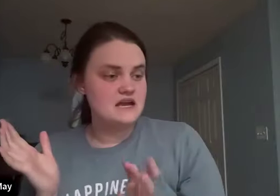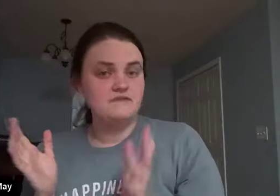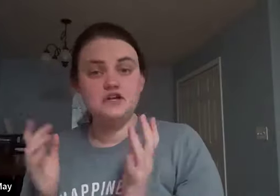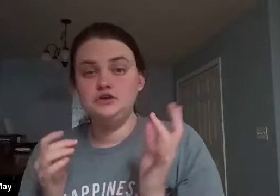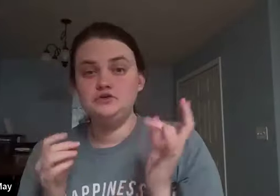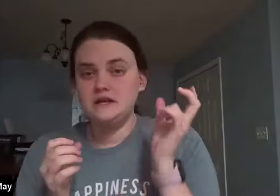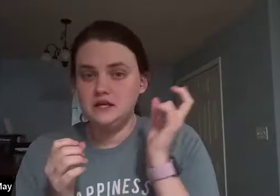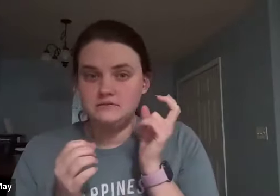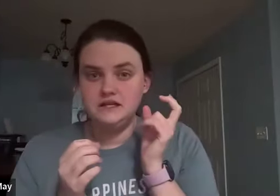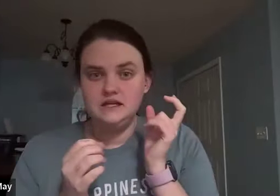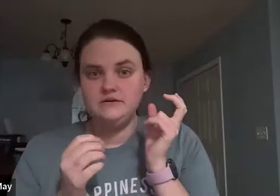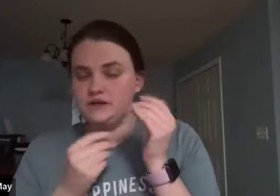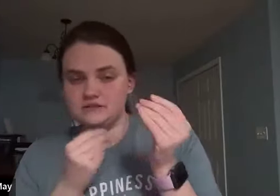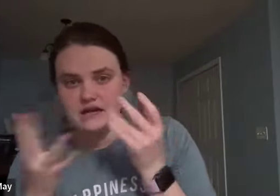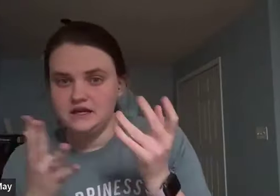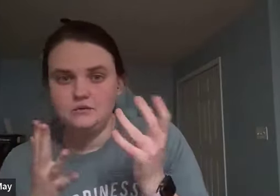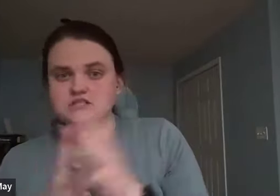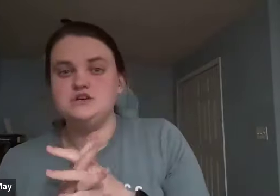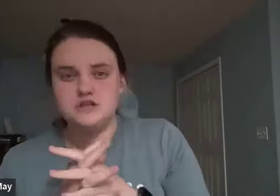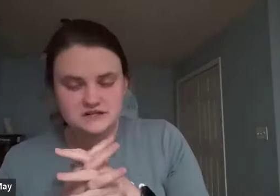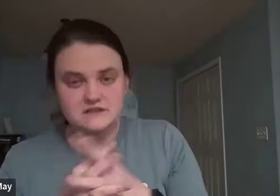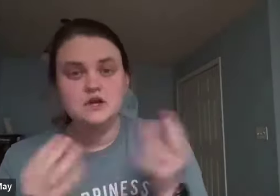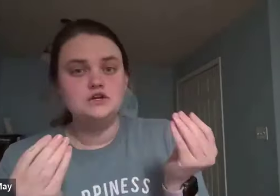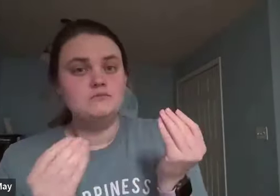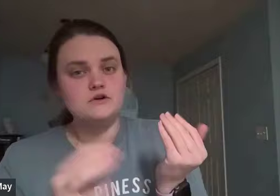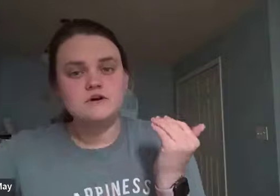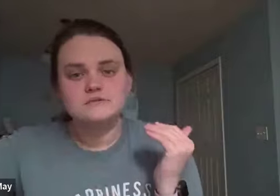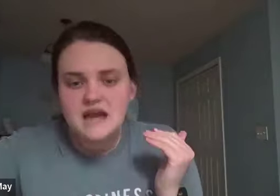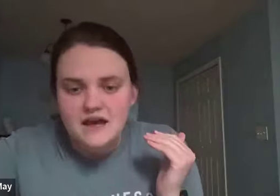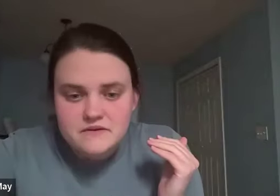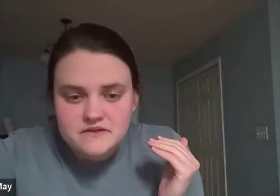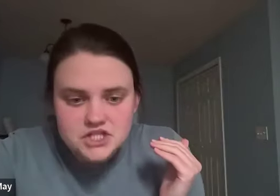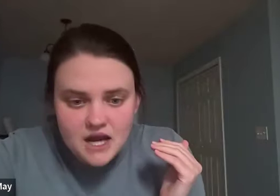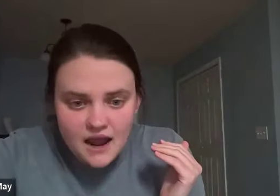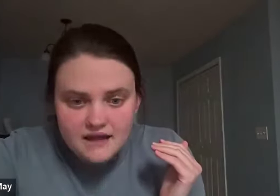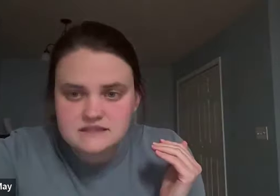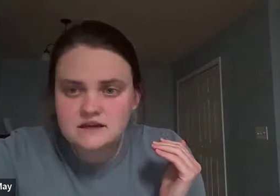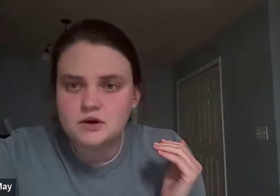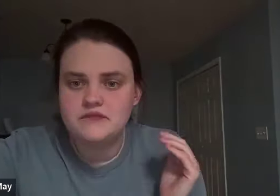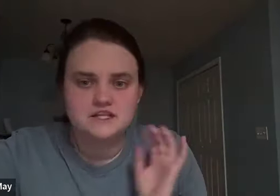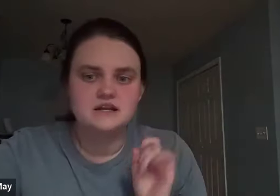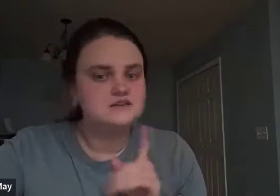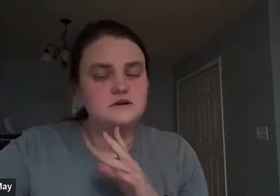if you don't hear me, we don't sign any words that you're curious of, you're more than welcome to add them in the chat. I'm gonna open that chat now so I don't